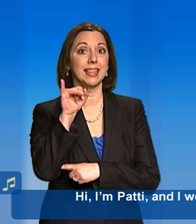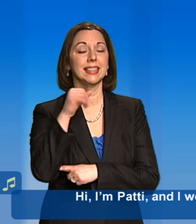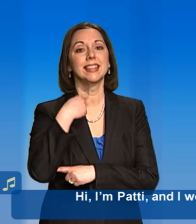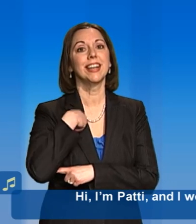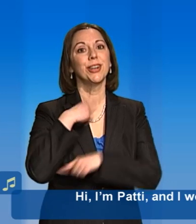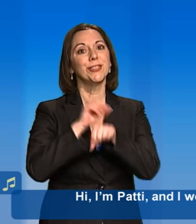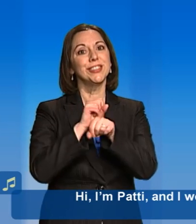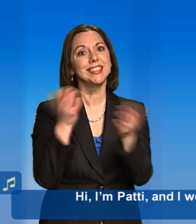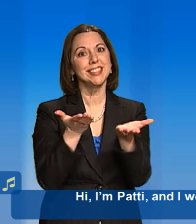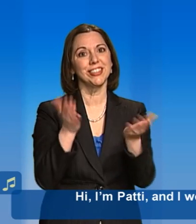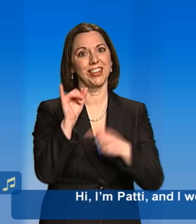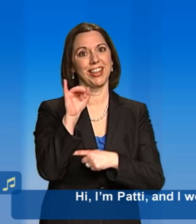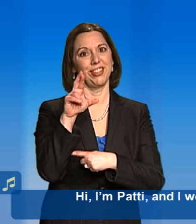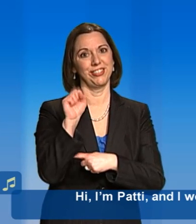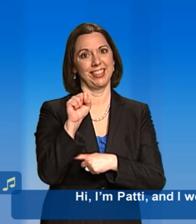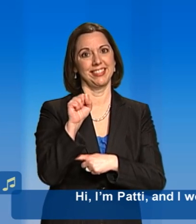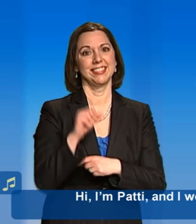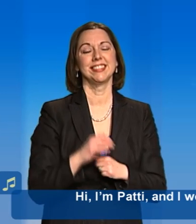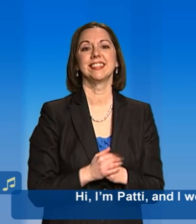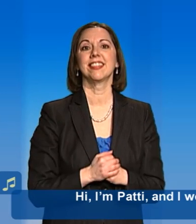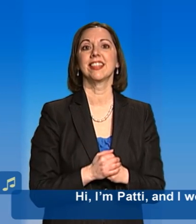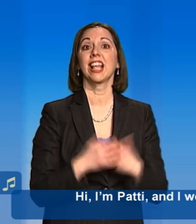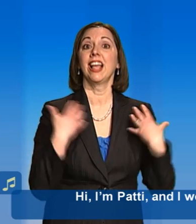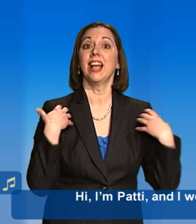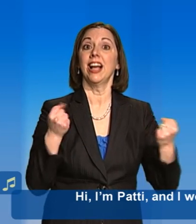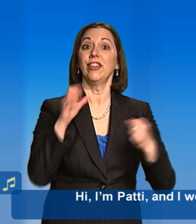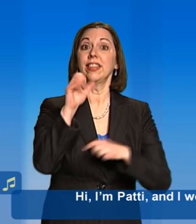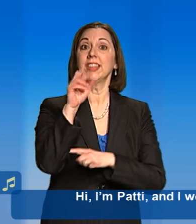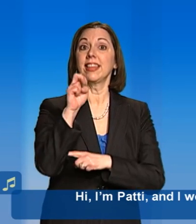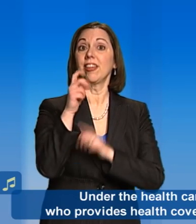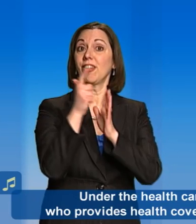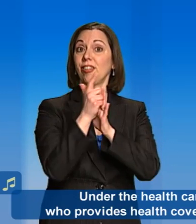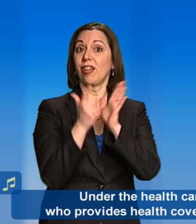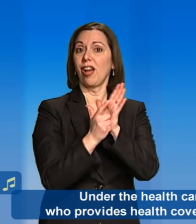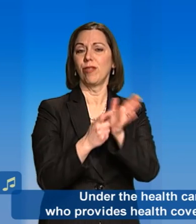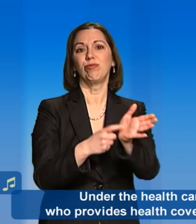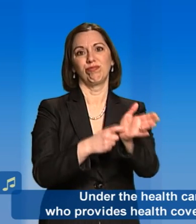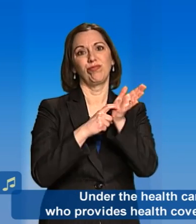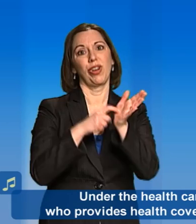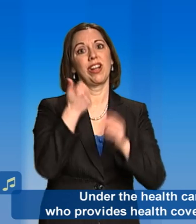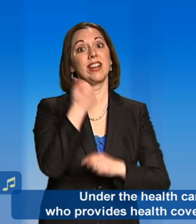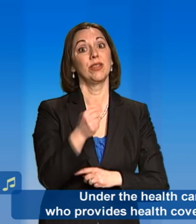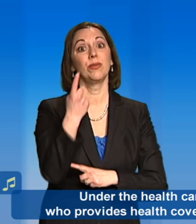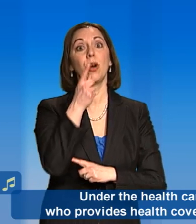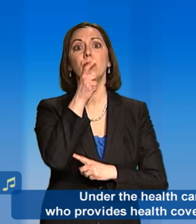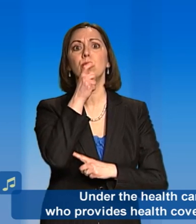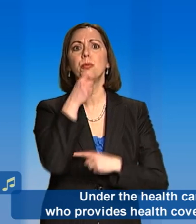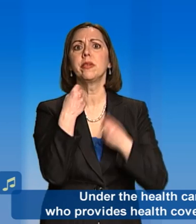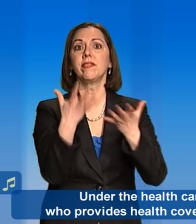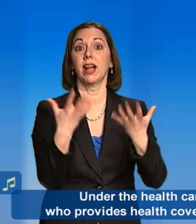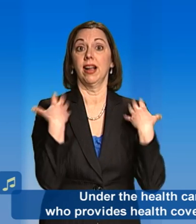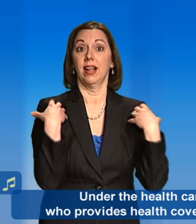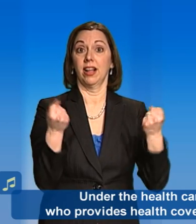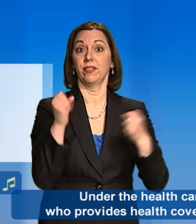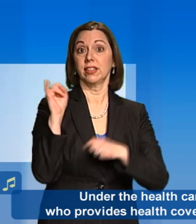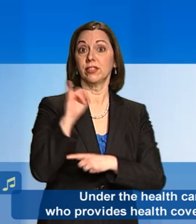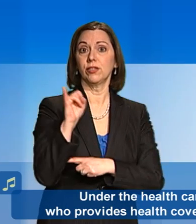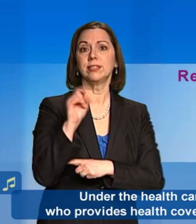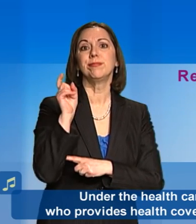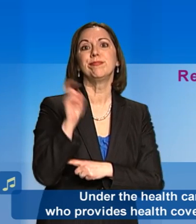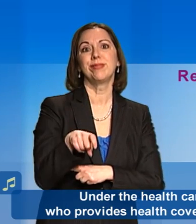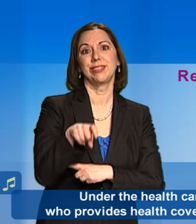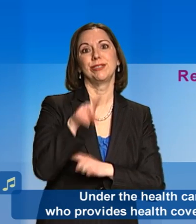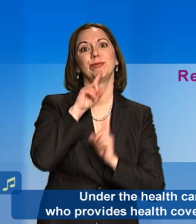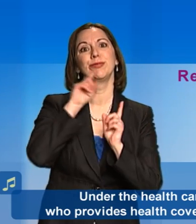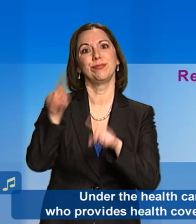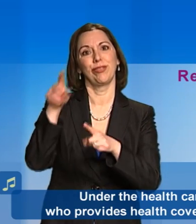Hi, I'm Patty, and I work for the IRS. Under the healthcare law, anyone who provides health